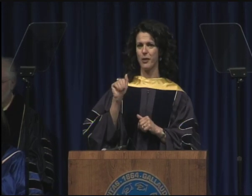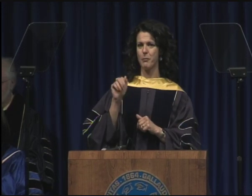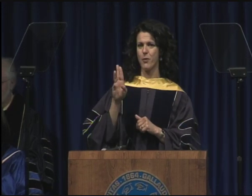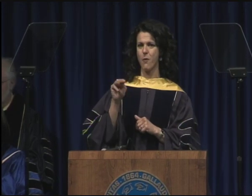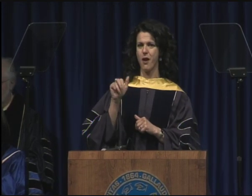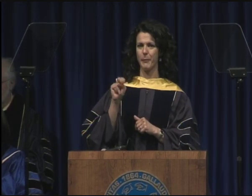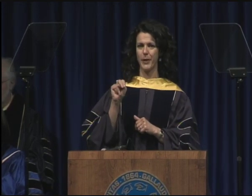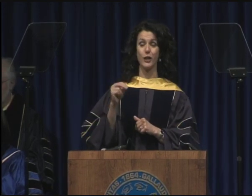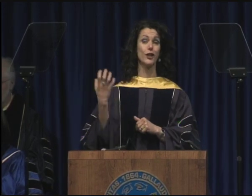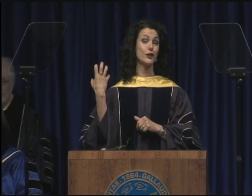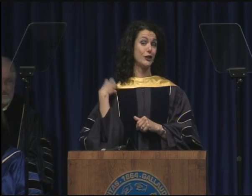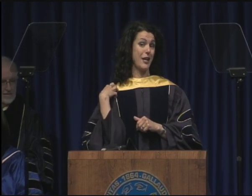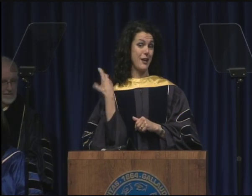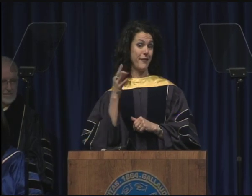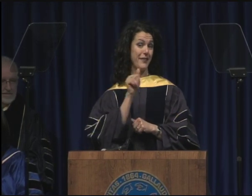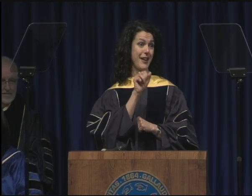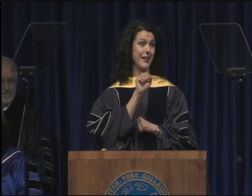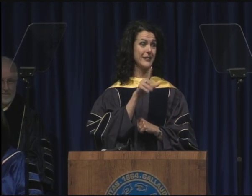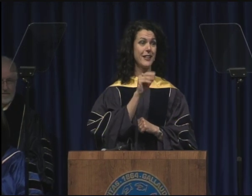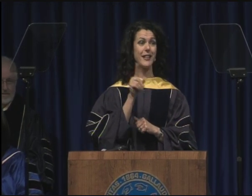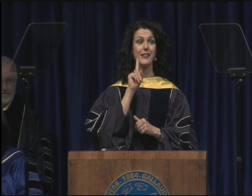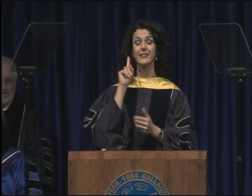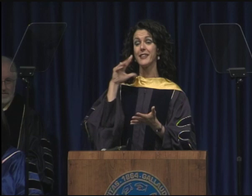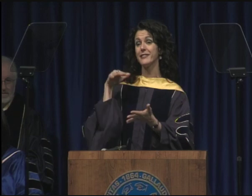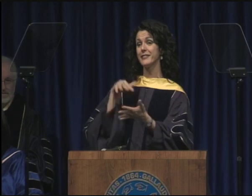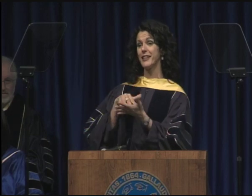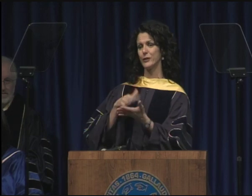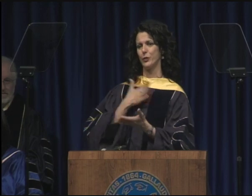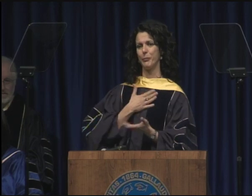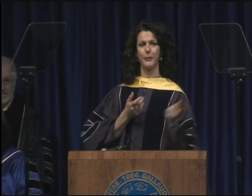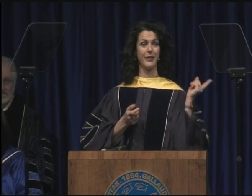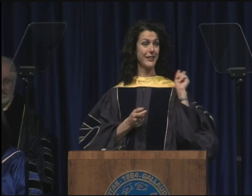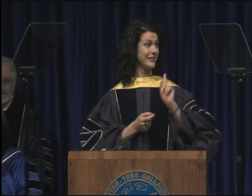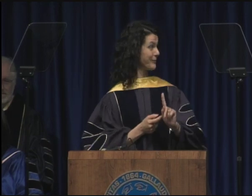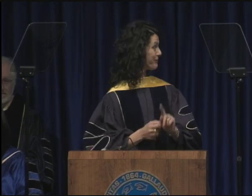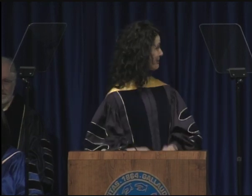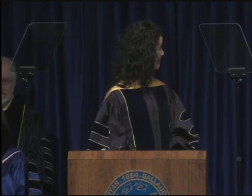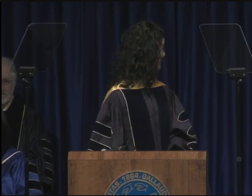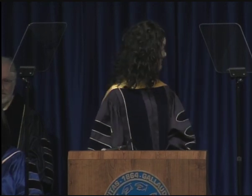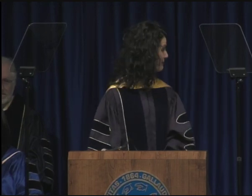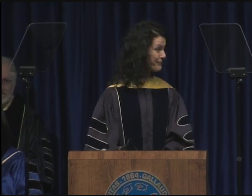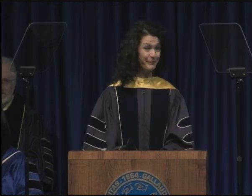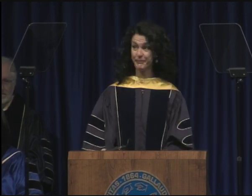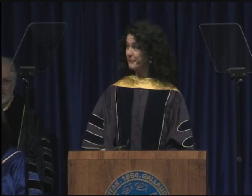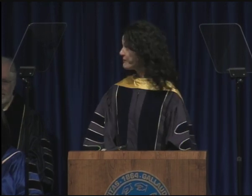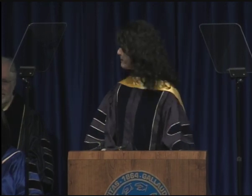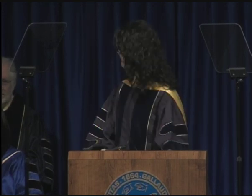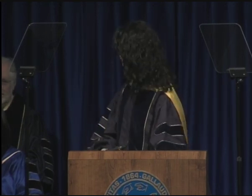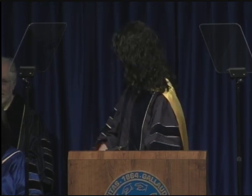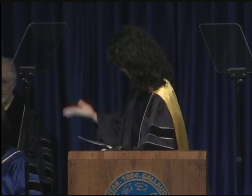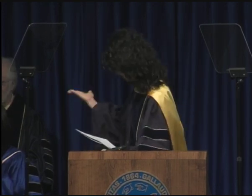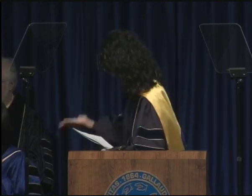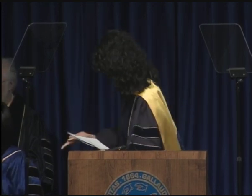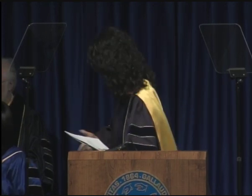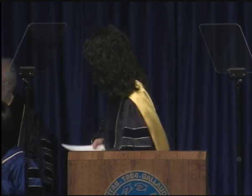I would like to ask Dr. Bauman, Chair of the Department of ASL and Deaf Studies, to please come forward.